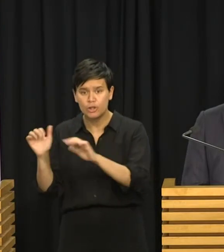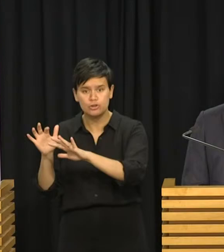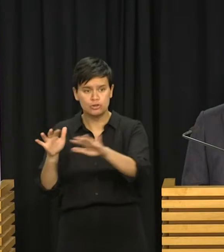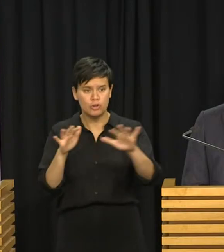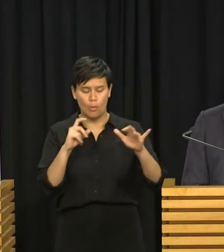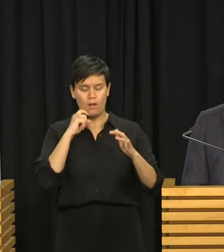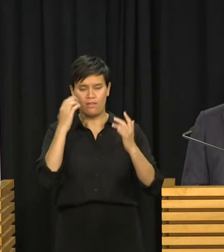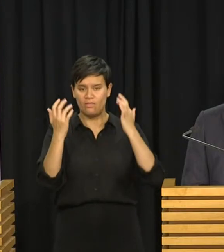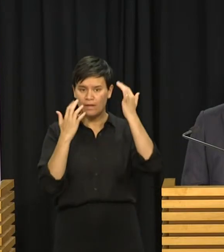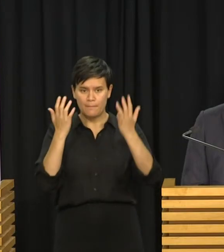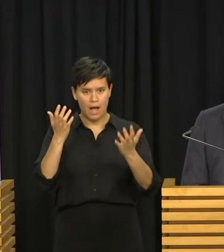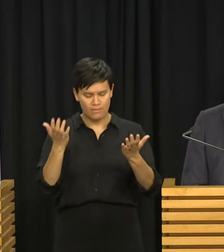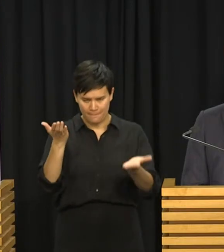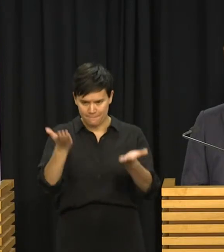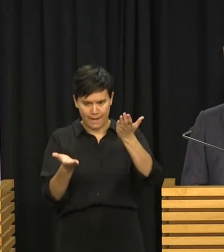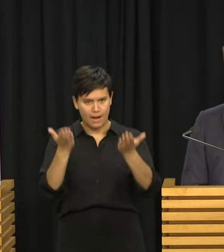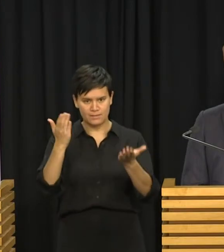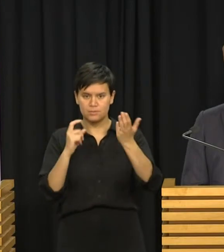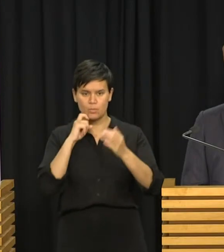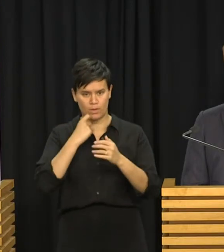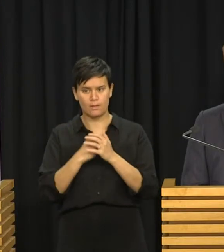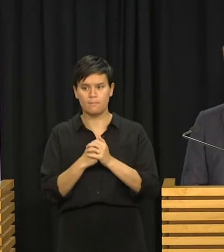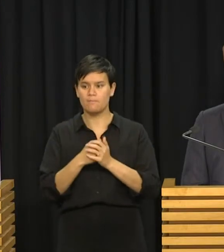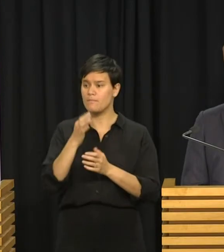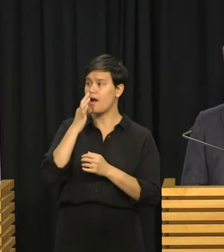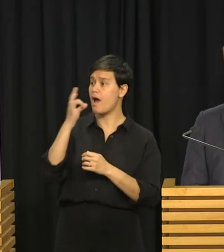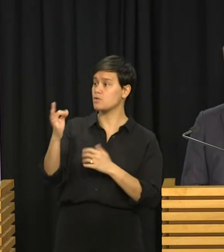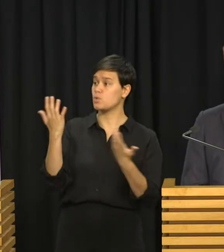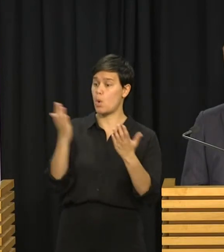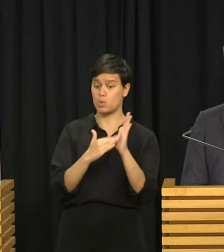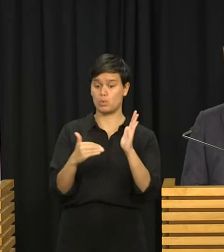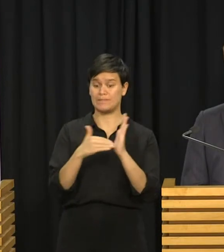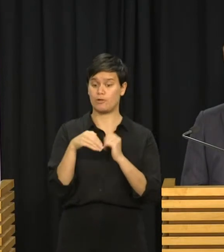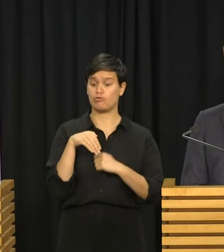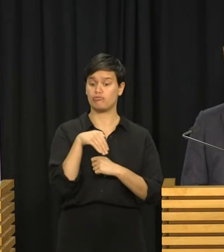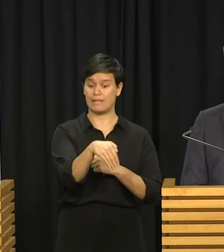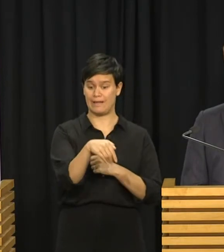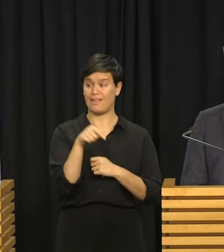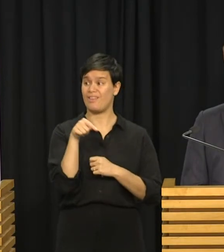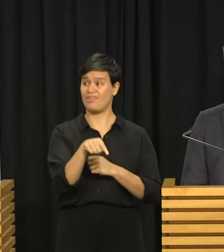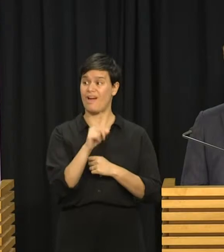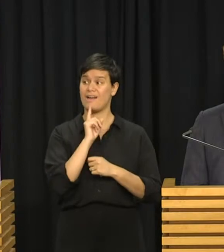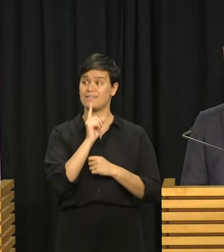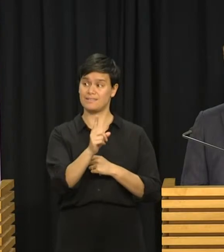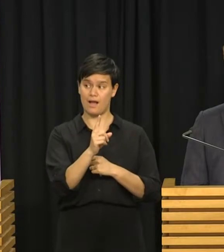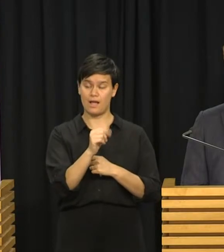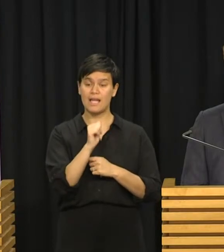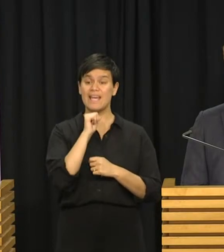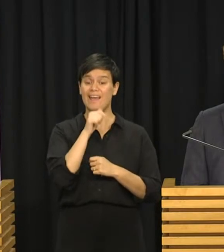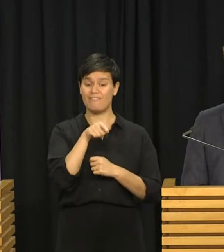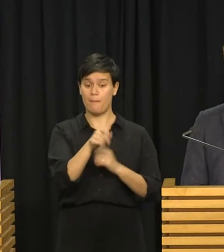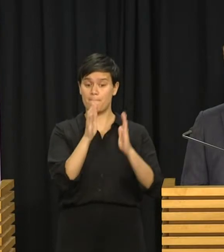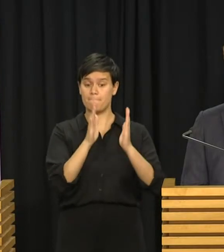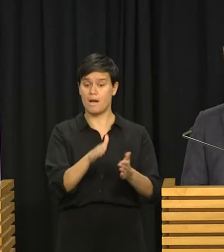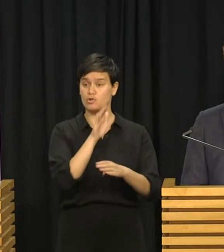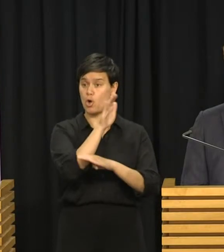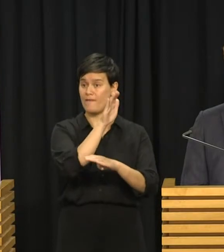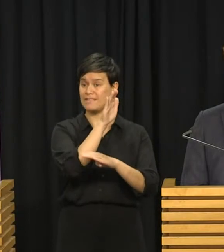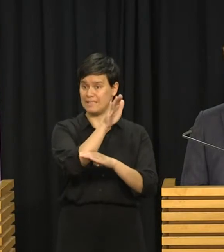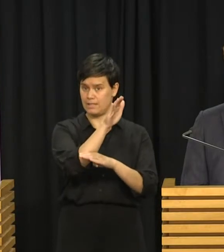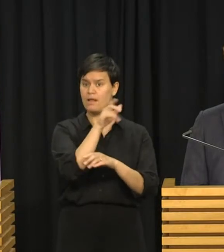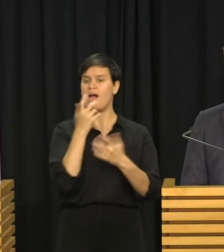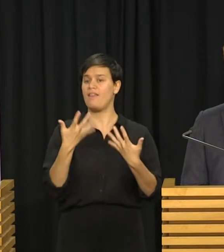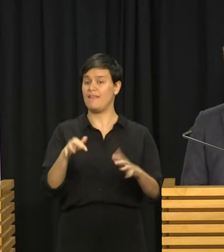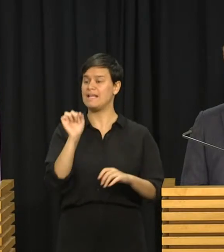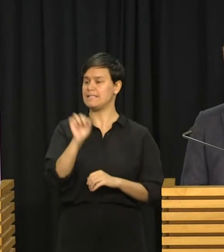things we have to weigh up in our vaccine rollout. New Zealand Cricket says that there's a scheme for people who have to work and go overseas that New Zealand government has.